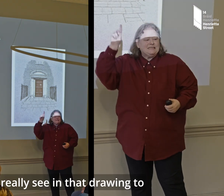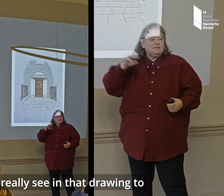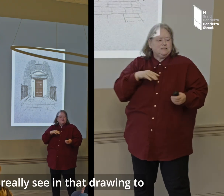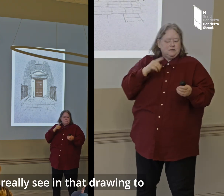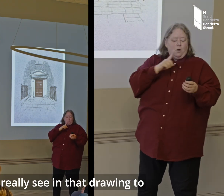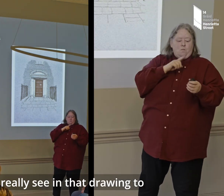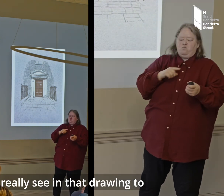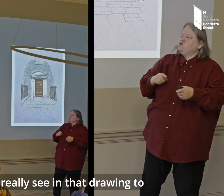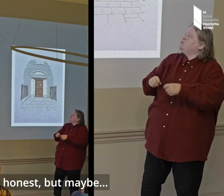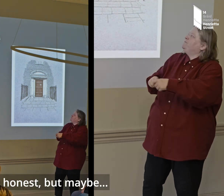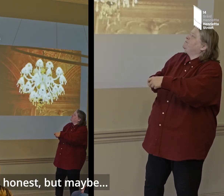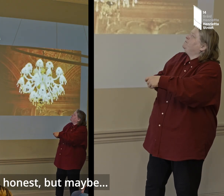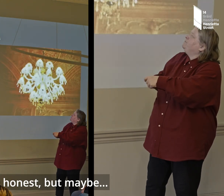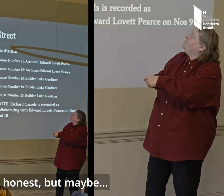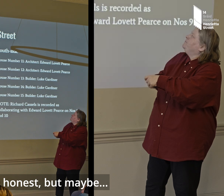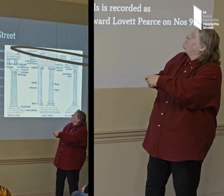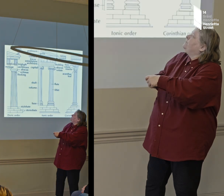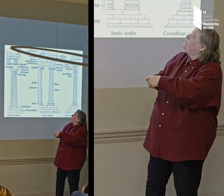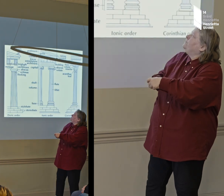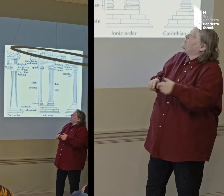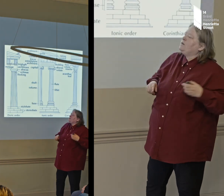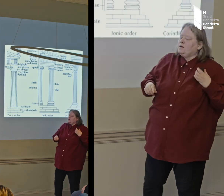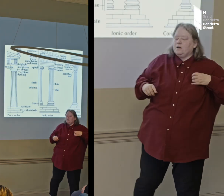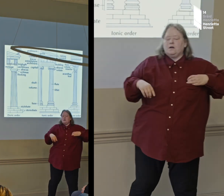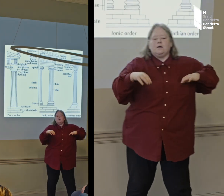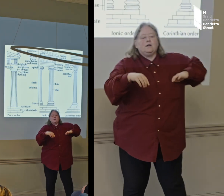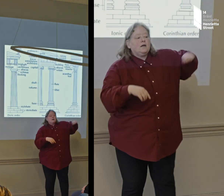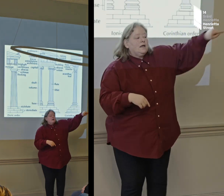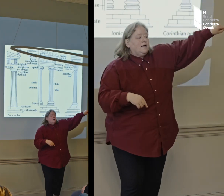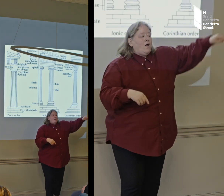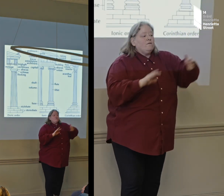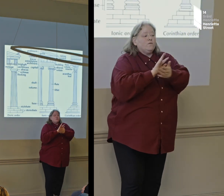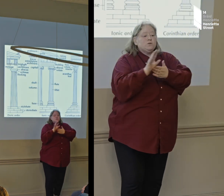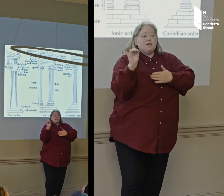you can't really see it in that drawing, to be honest, but maybe